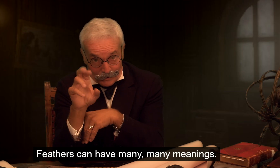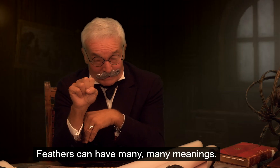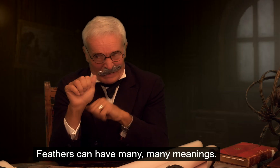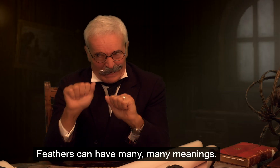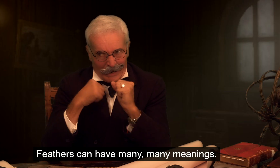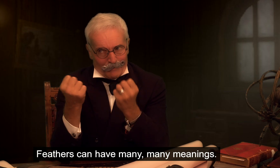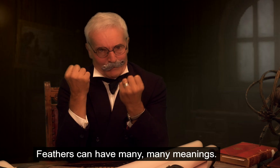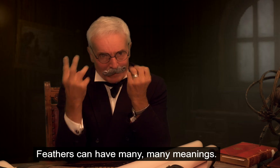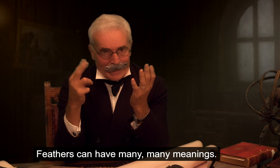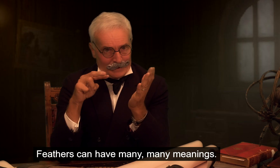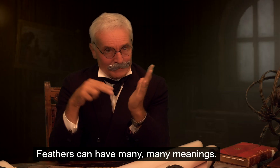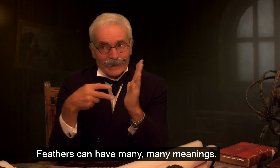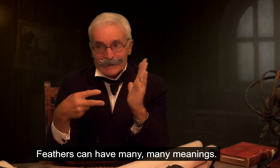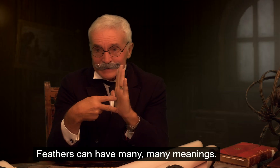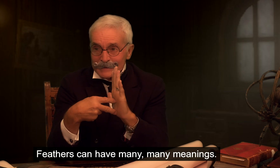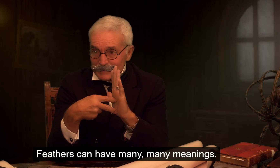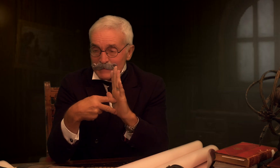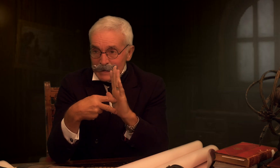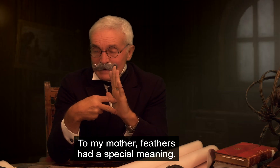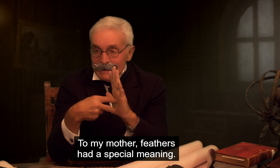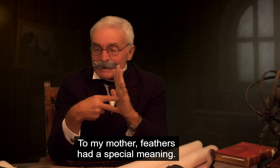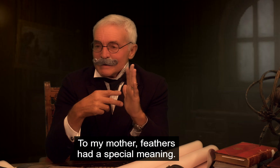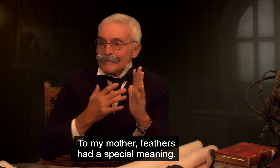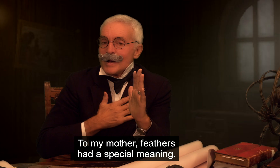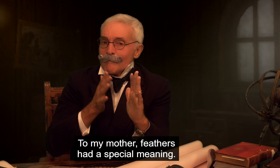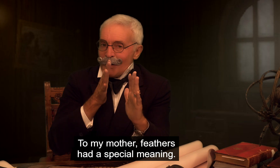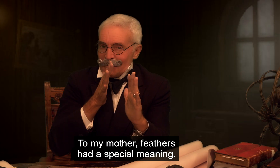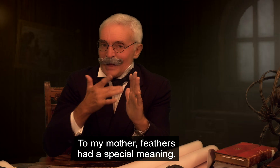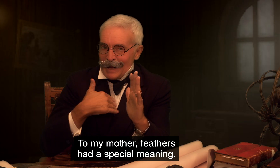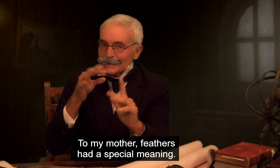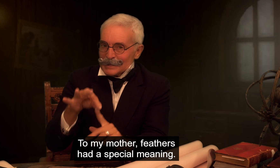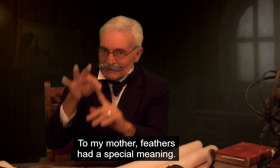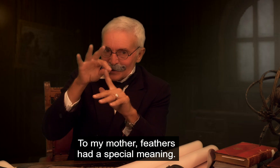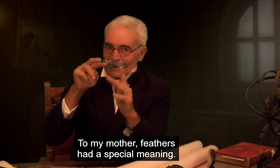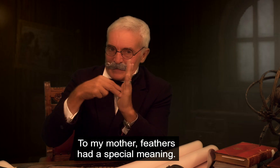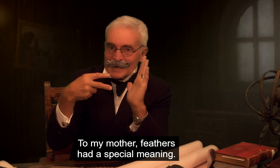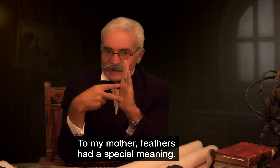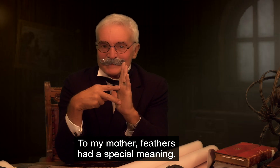Feathers can have many, many meanings. To my mother, feathers had a special meaning.